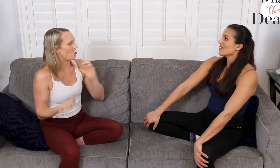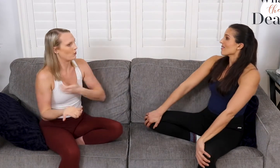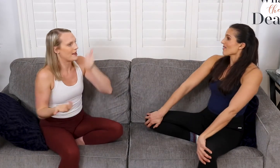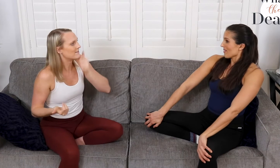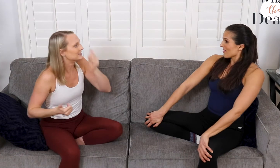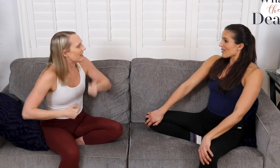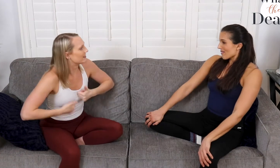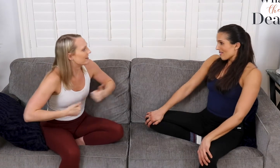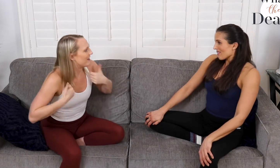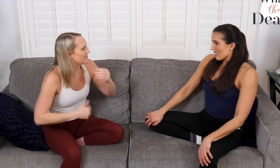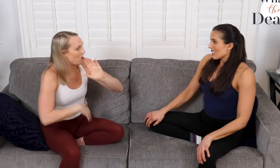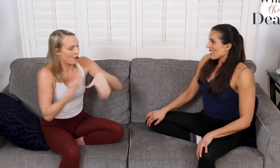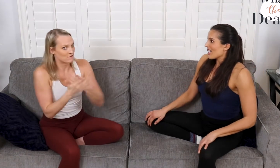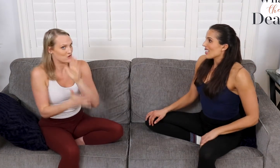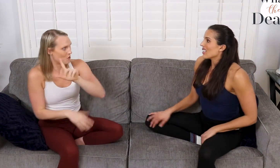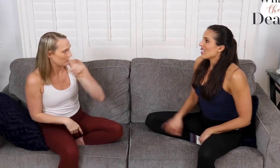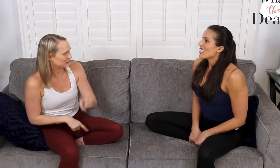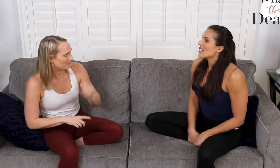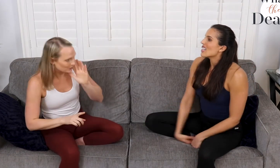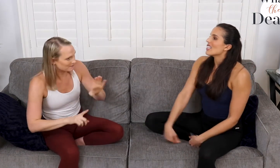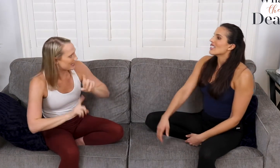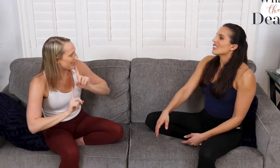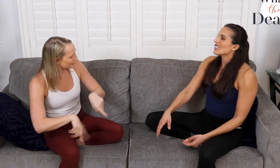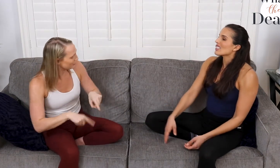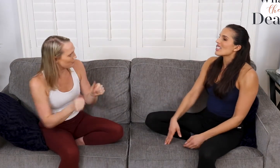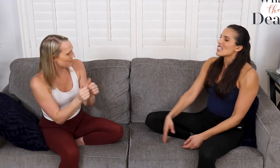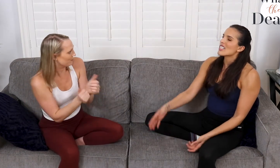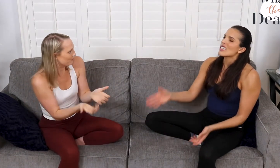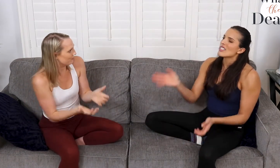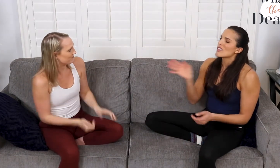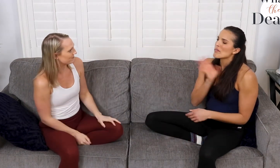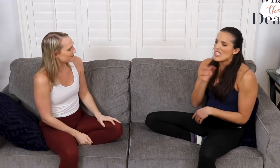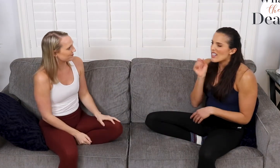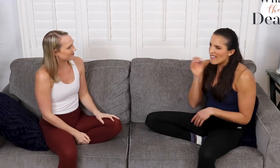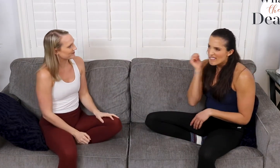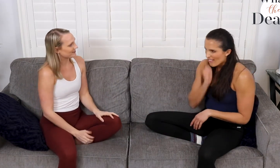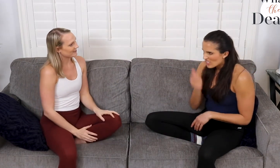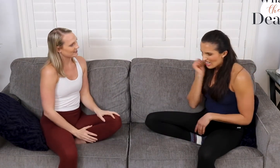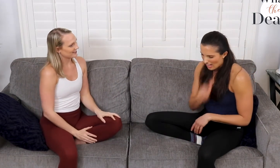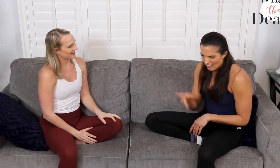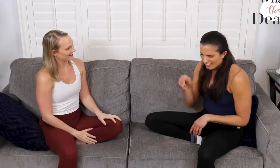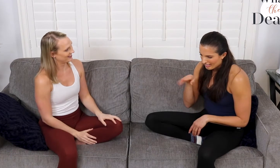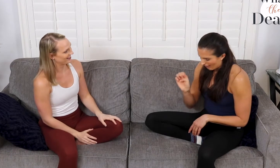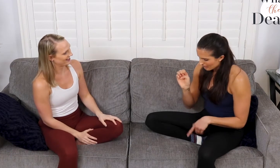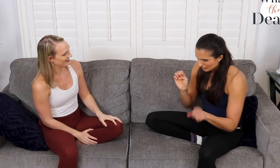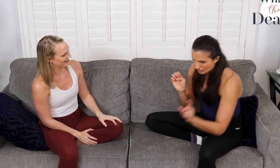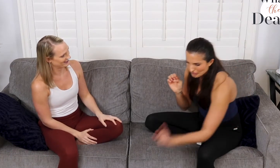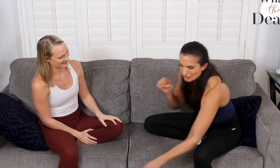like seriously. And I just think it's such a common thing that we all go through, our struggles. It's so true.